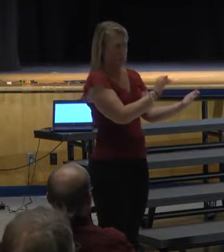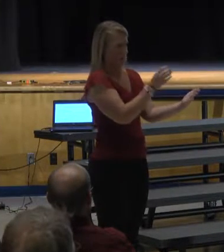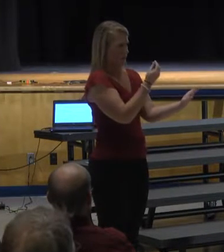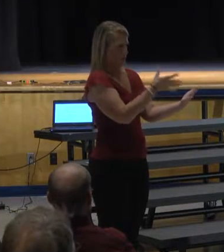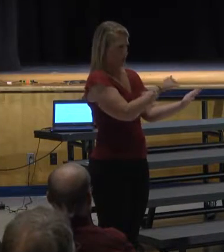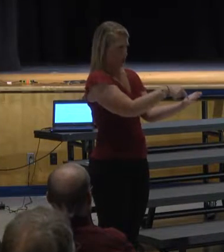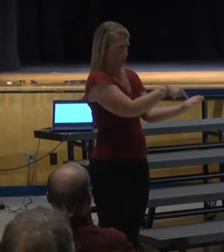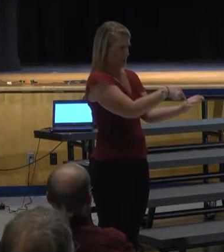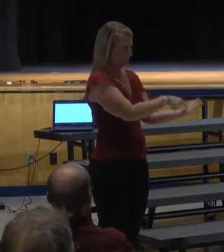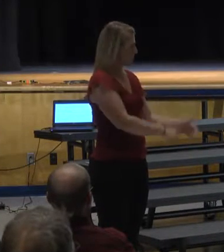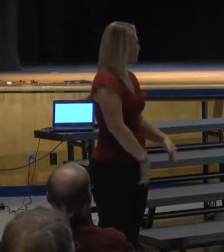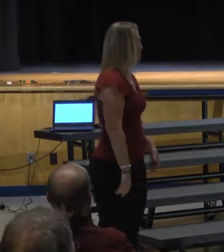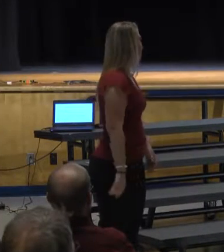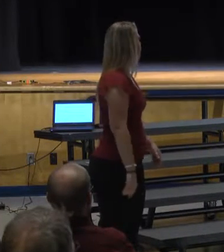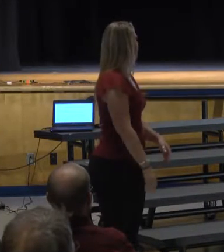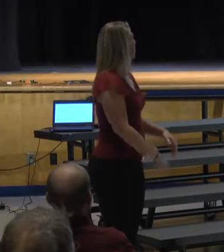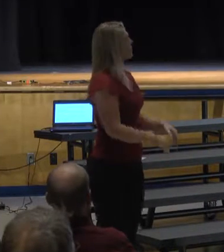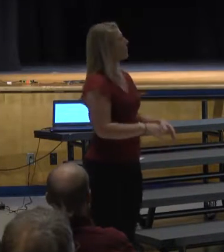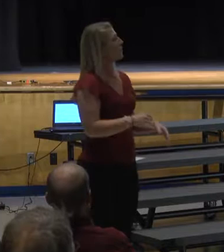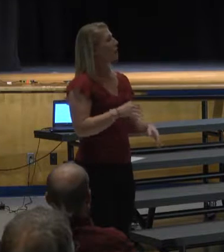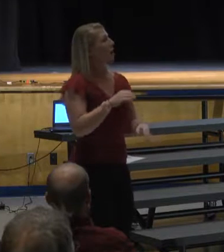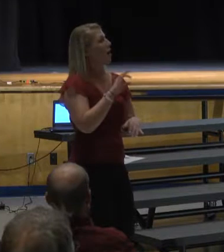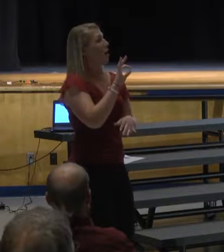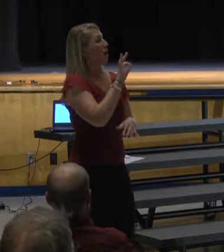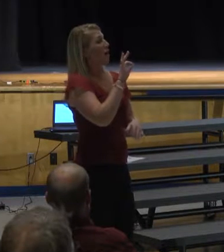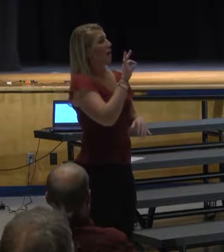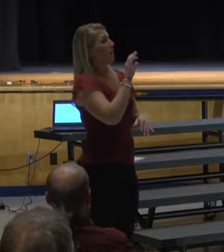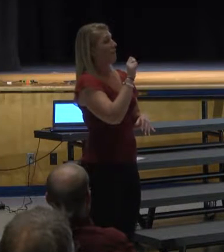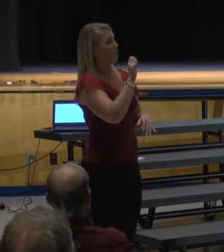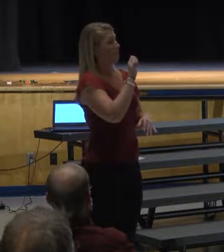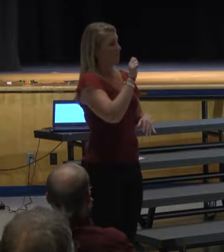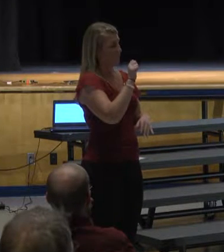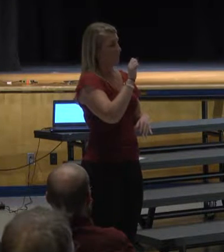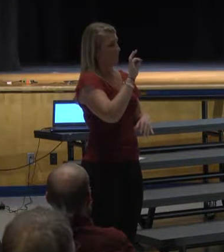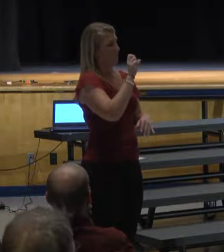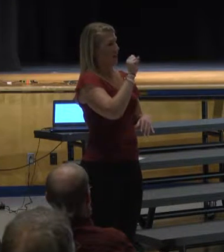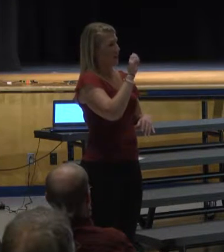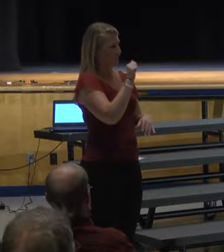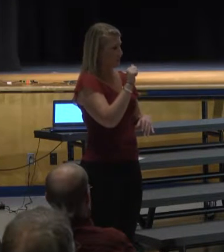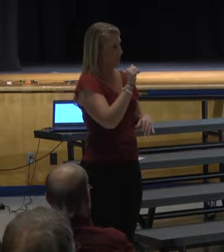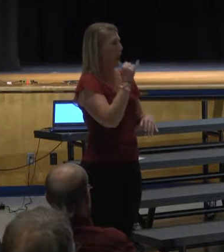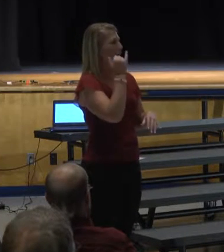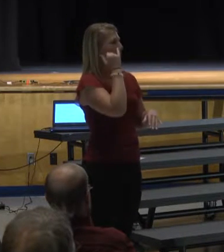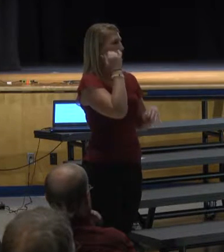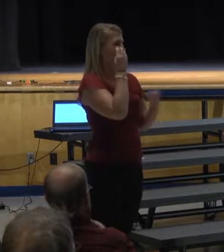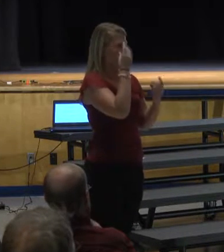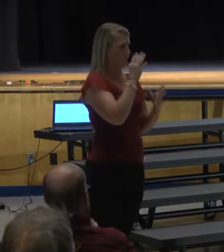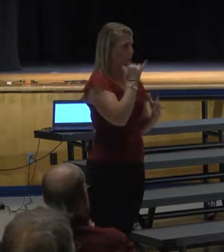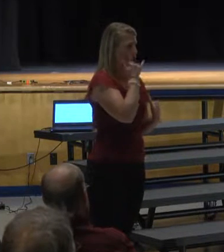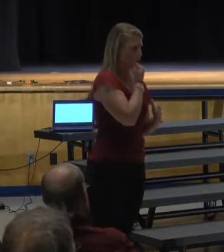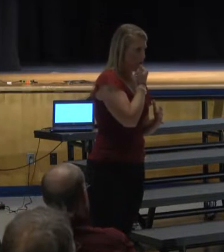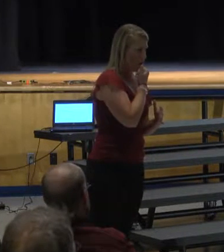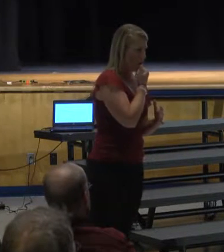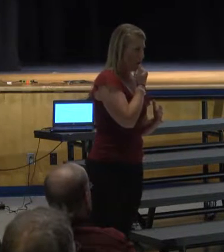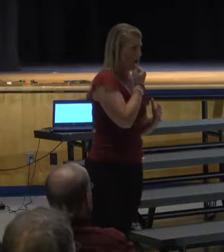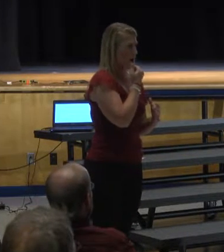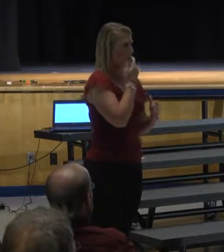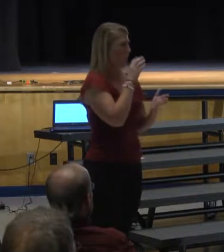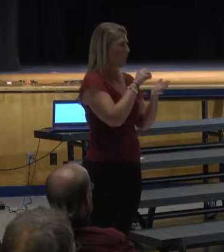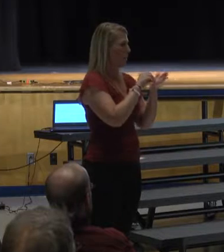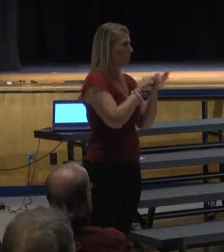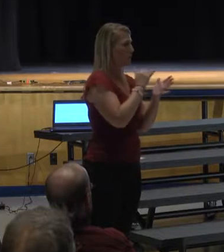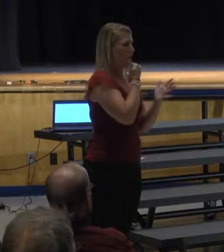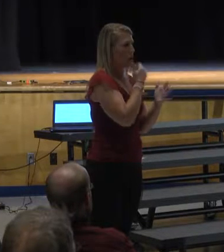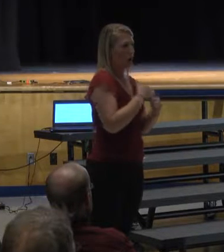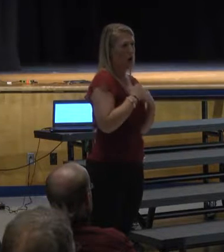answered incorrectly. If someone's a permanent resident, it even asks for that and their alien registration number. All right, but if